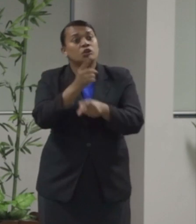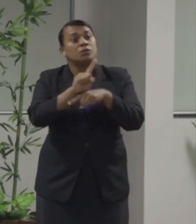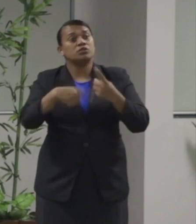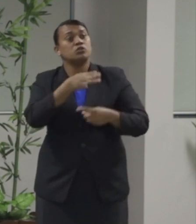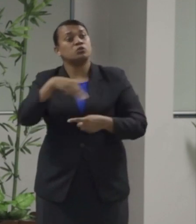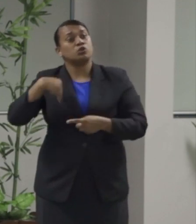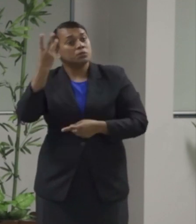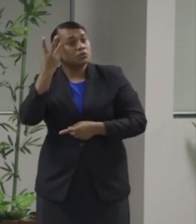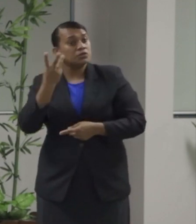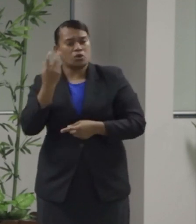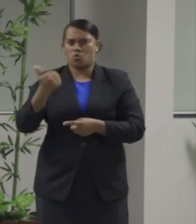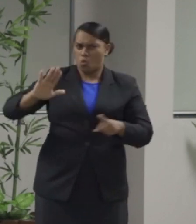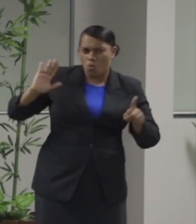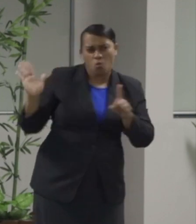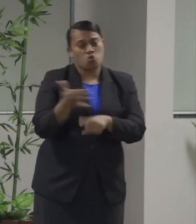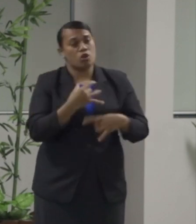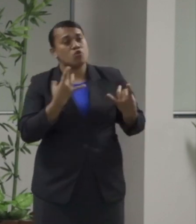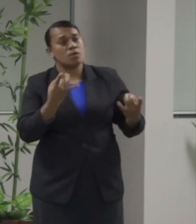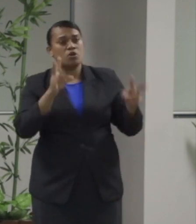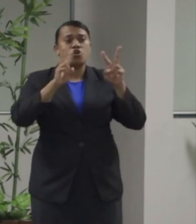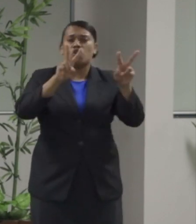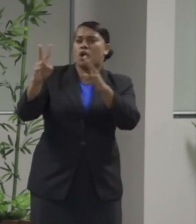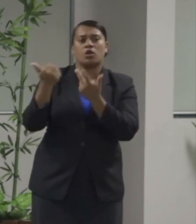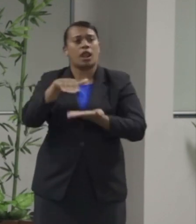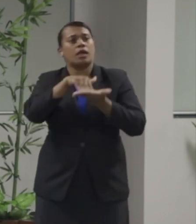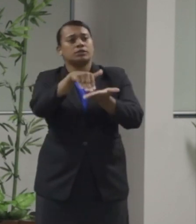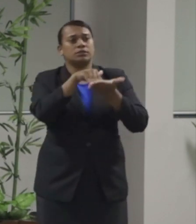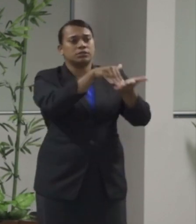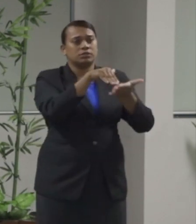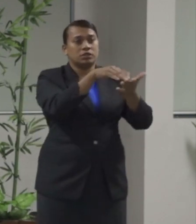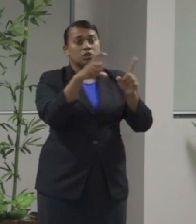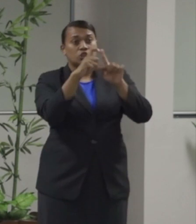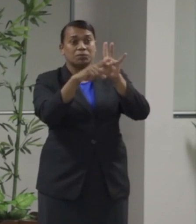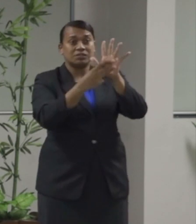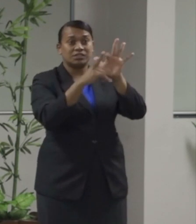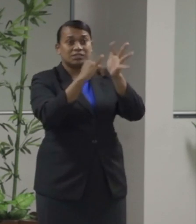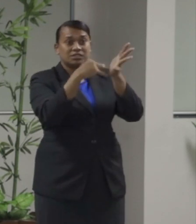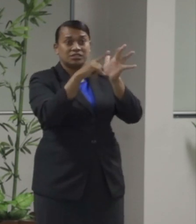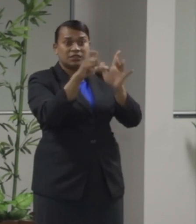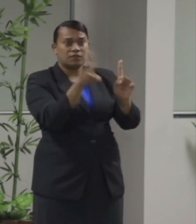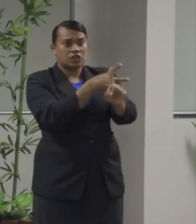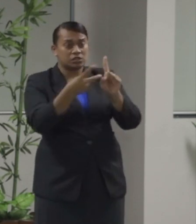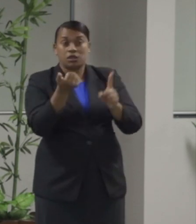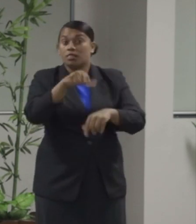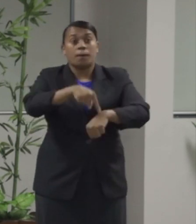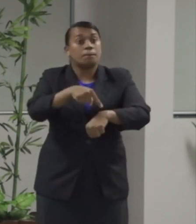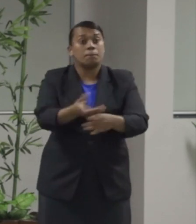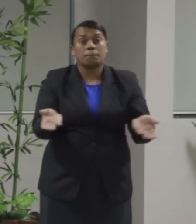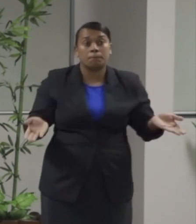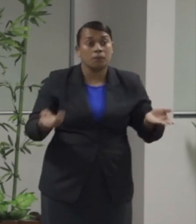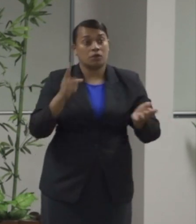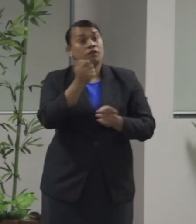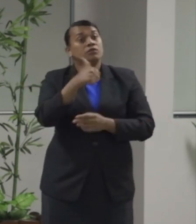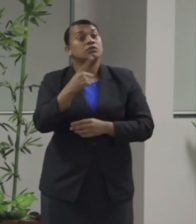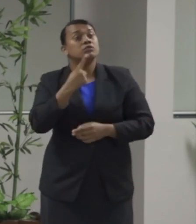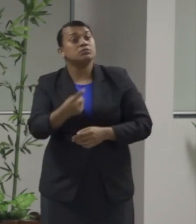those looking for help in these already difficult times. My fellow Fijians, as I mentioned, as